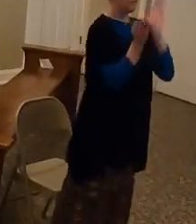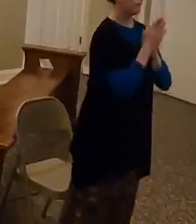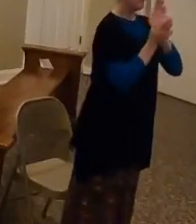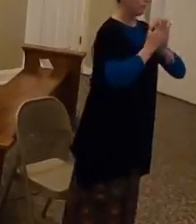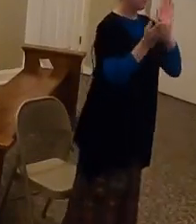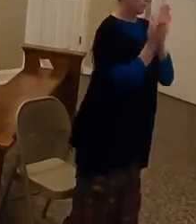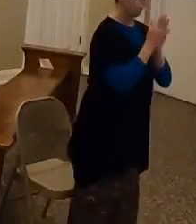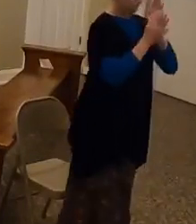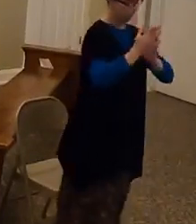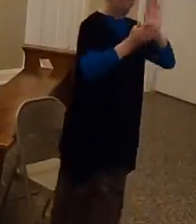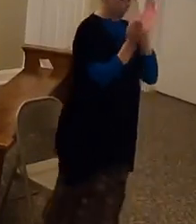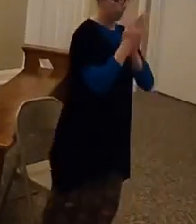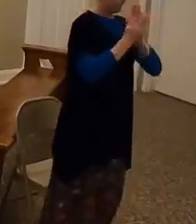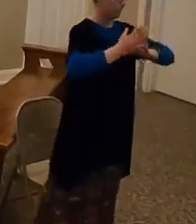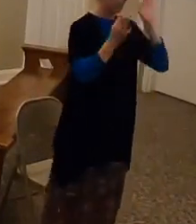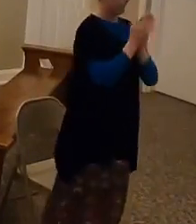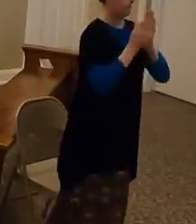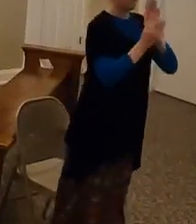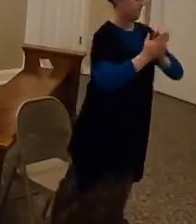Hallelujah. Yes, yes,